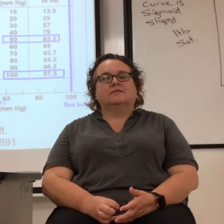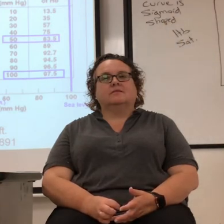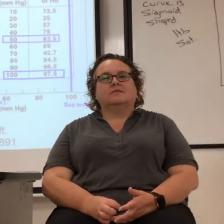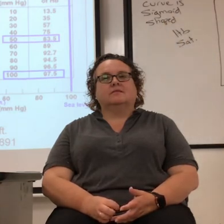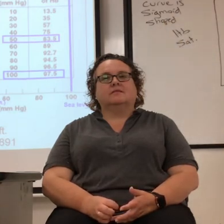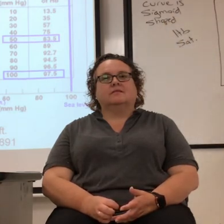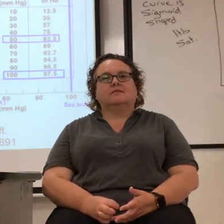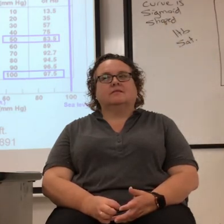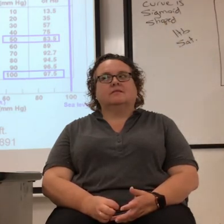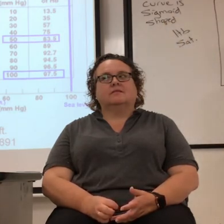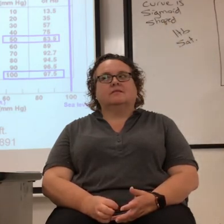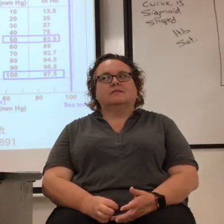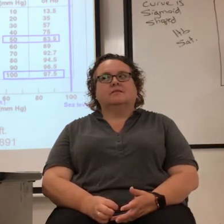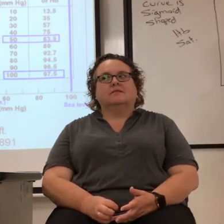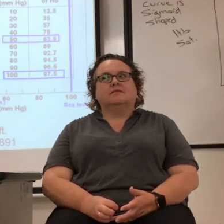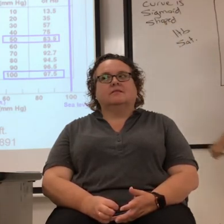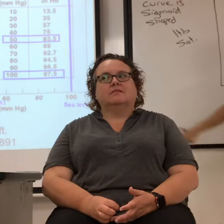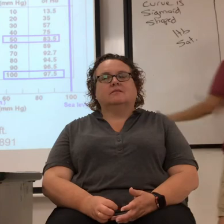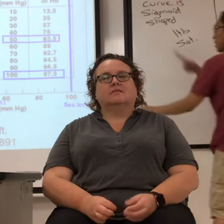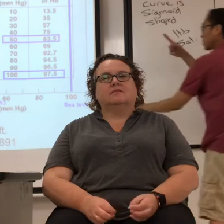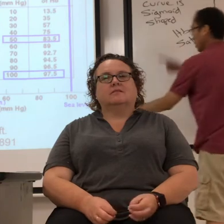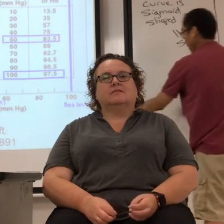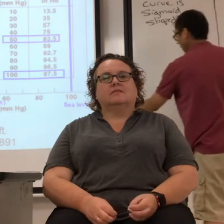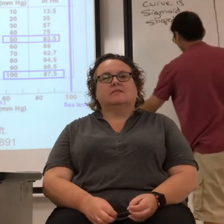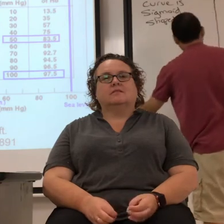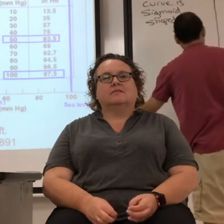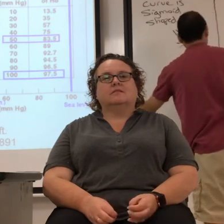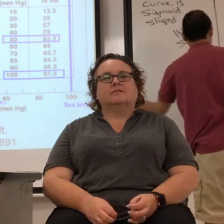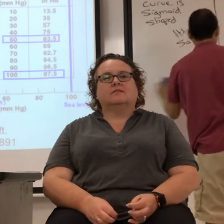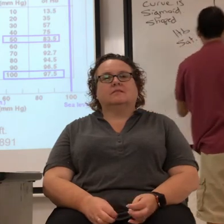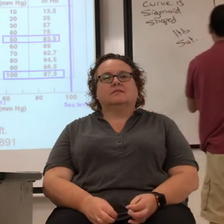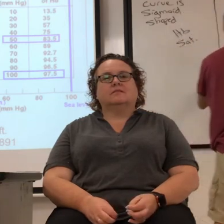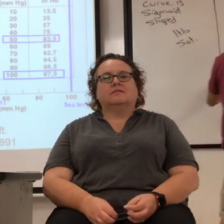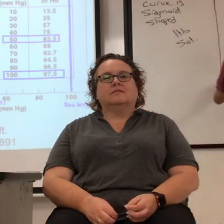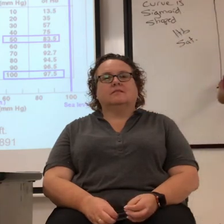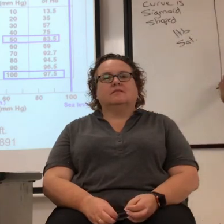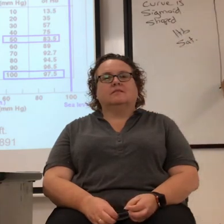So it's kind of more drawn correctly like that.